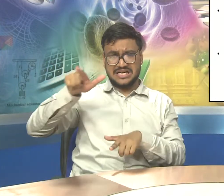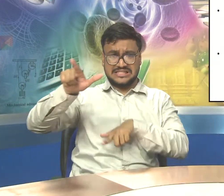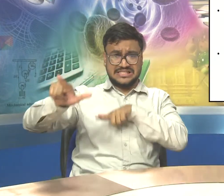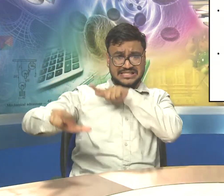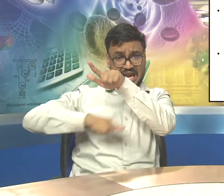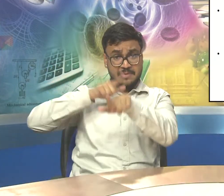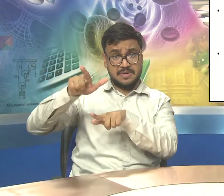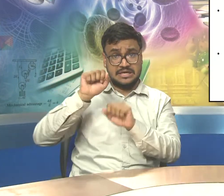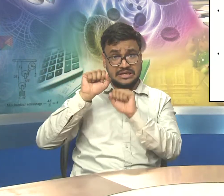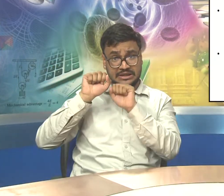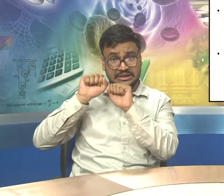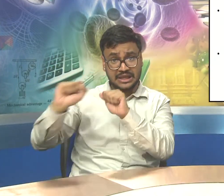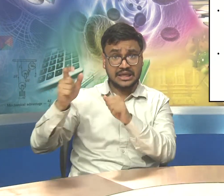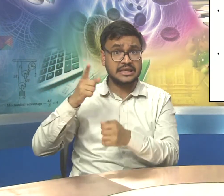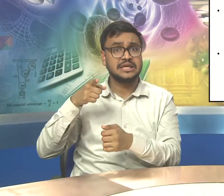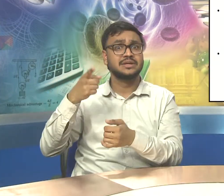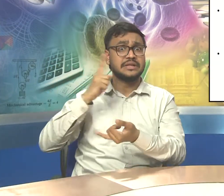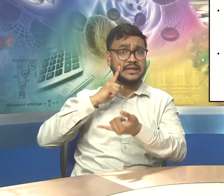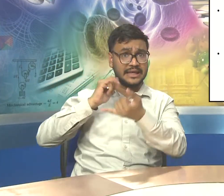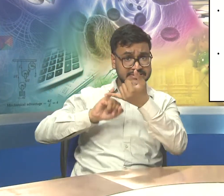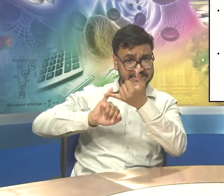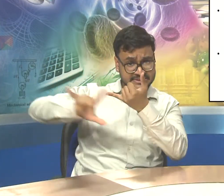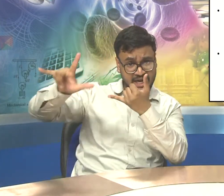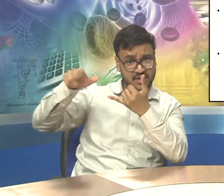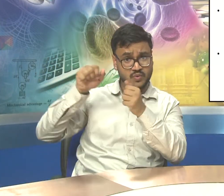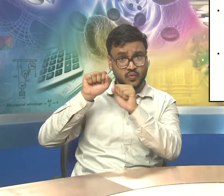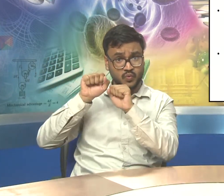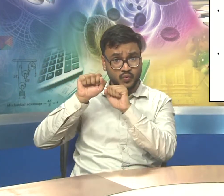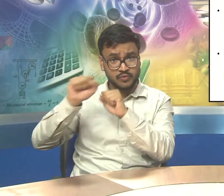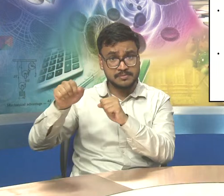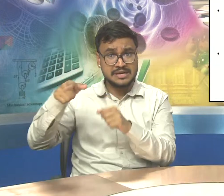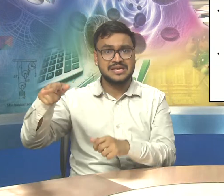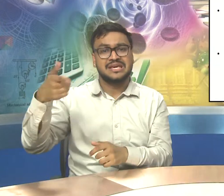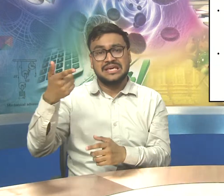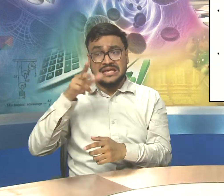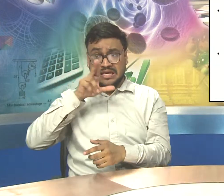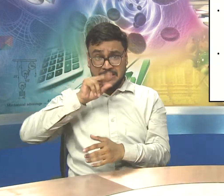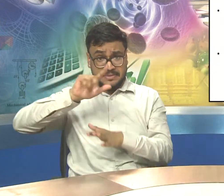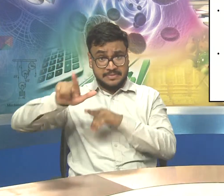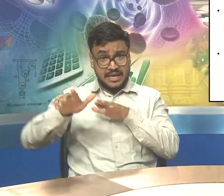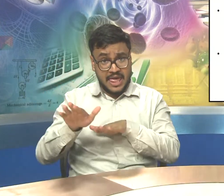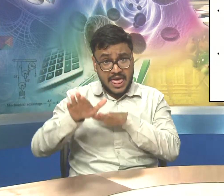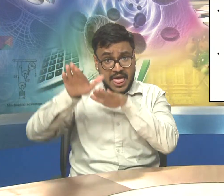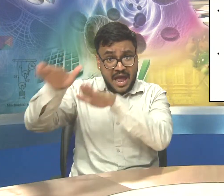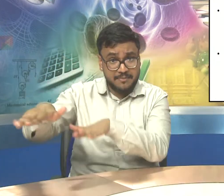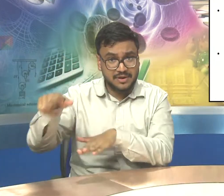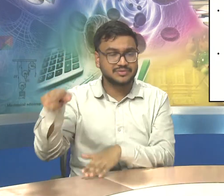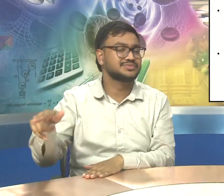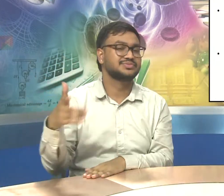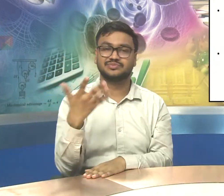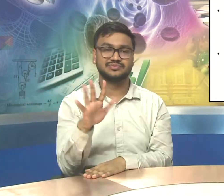Sign language is not dependent on spoken language in any way.